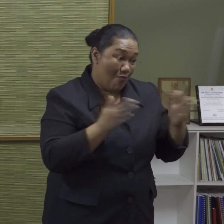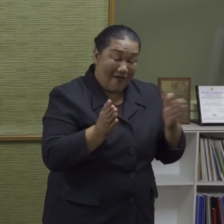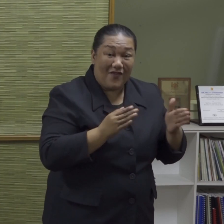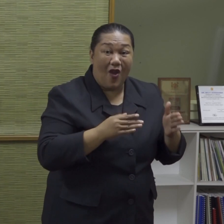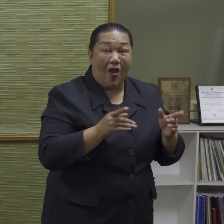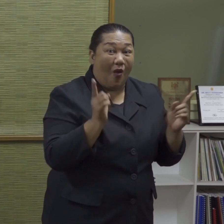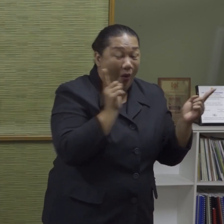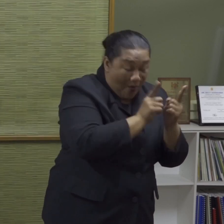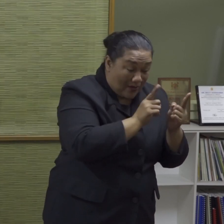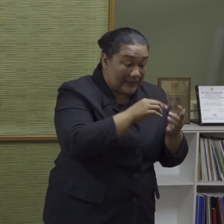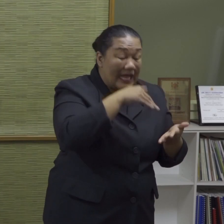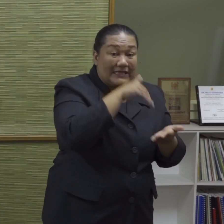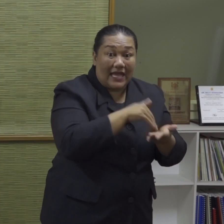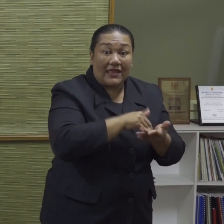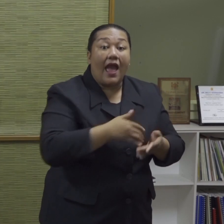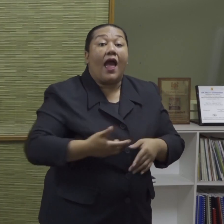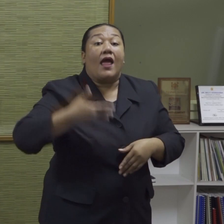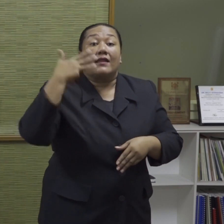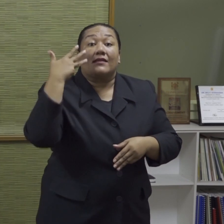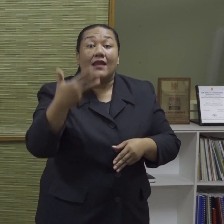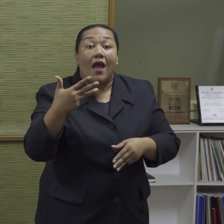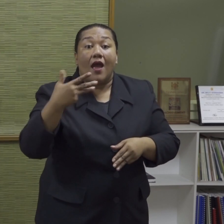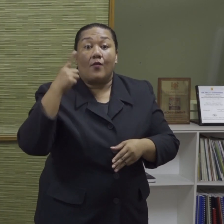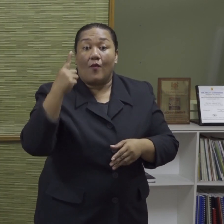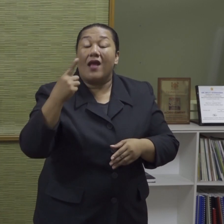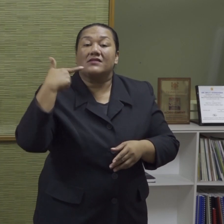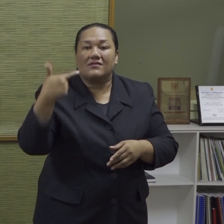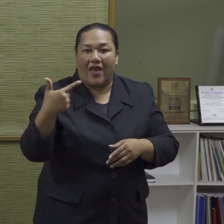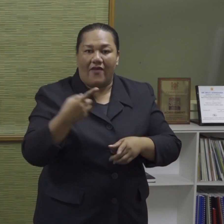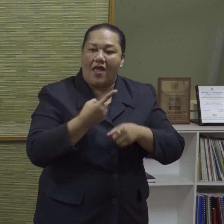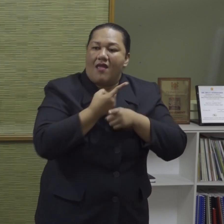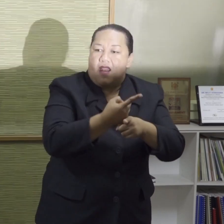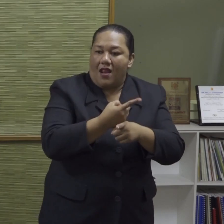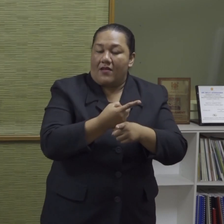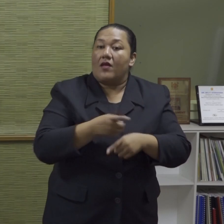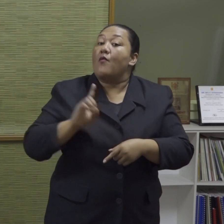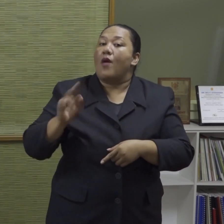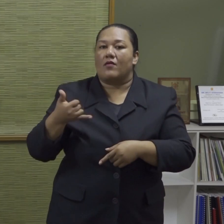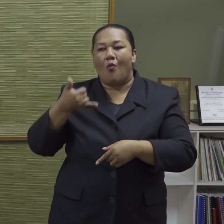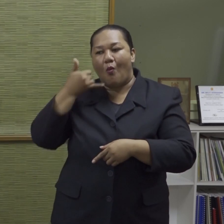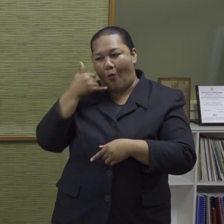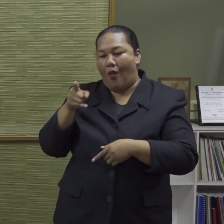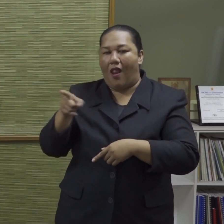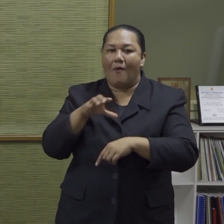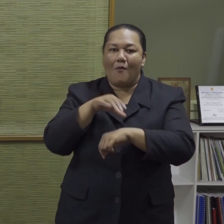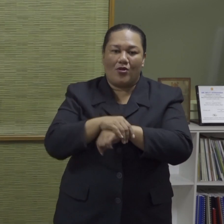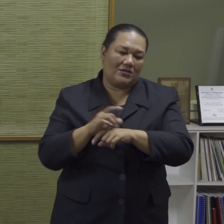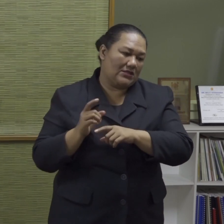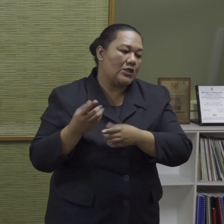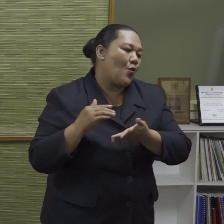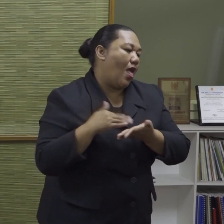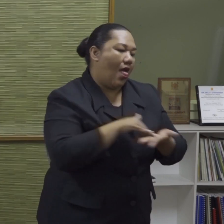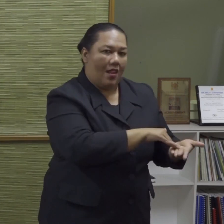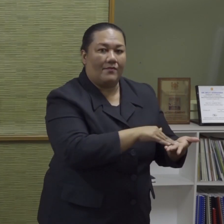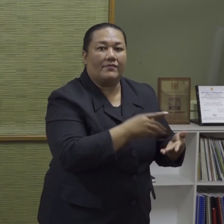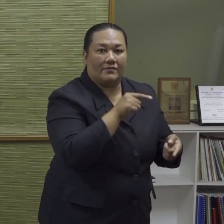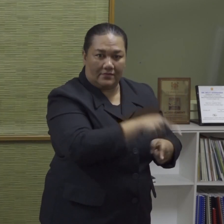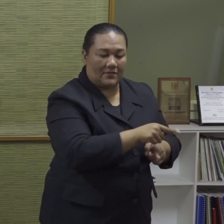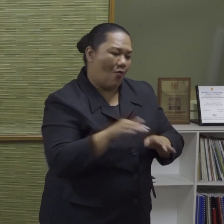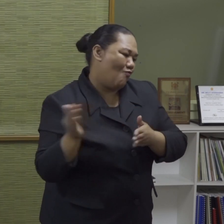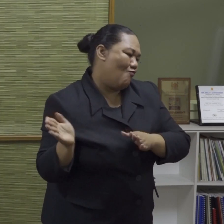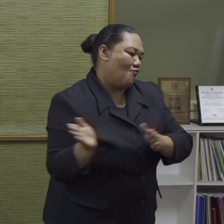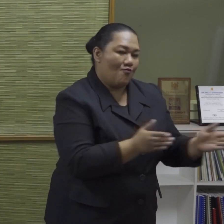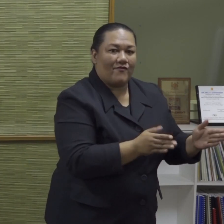the Fiji Police Force on 917 for guidance. Together, we endured TCASA, and together we